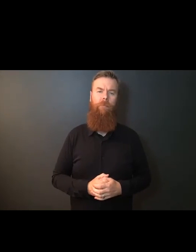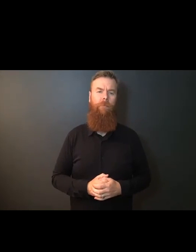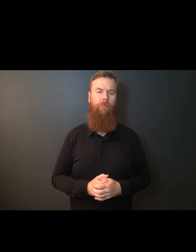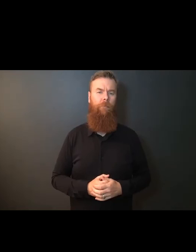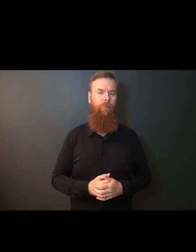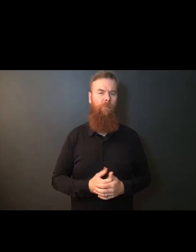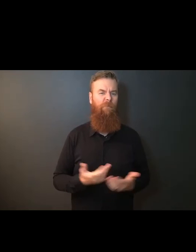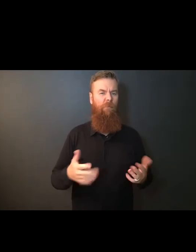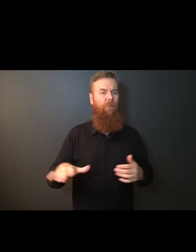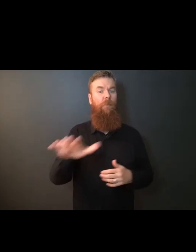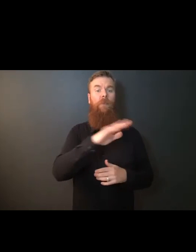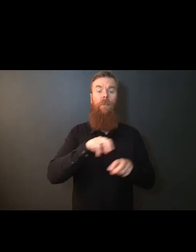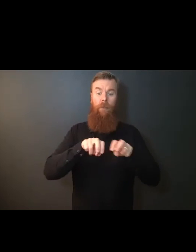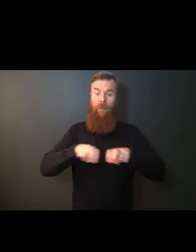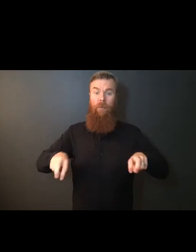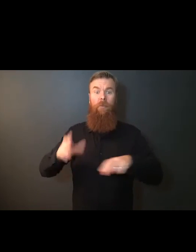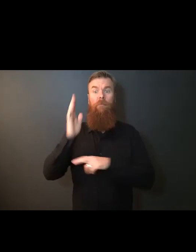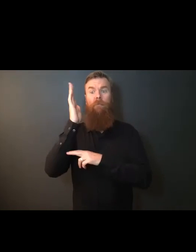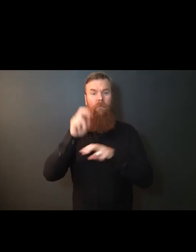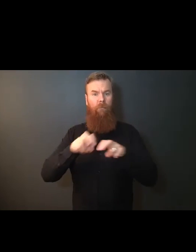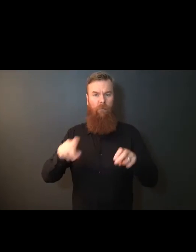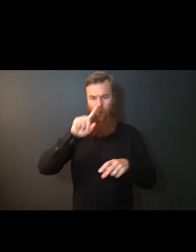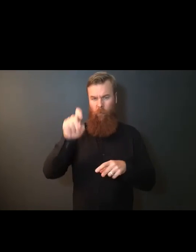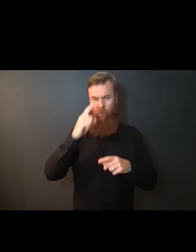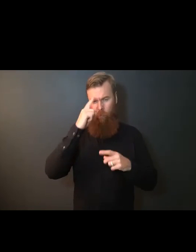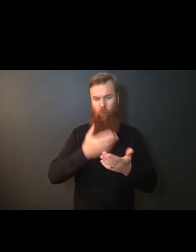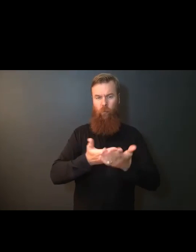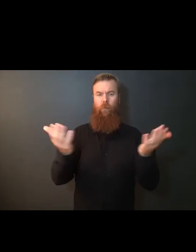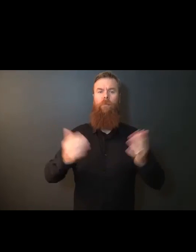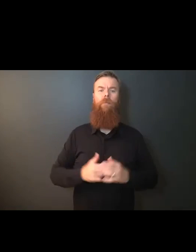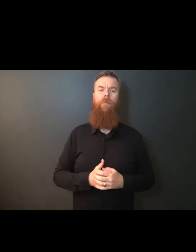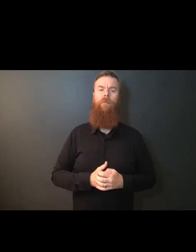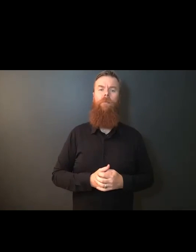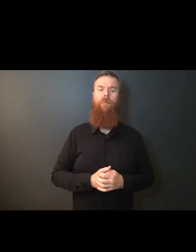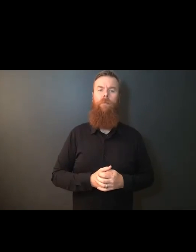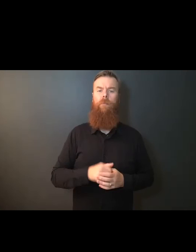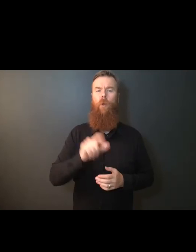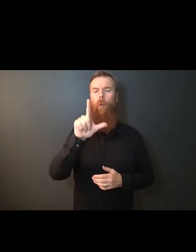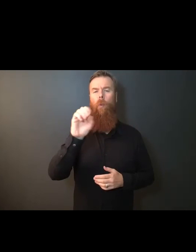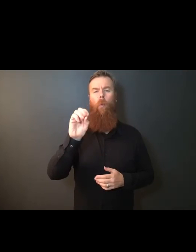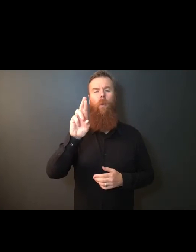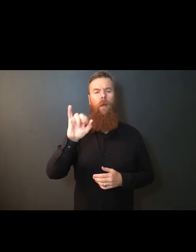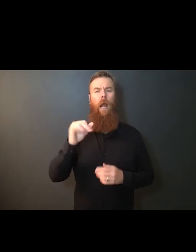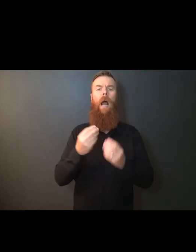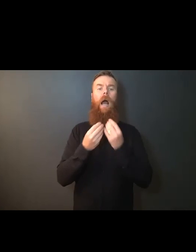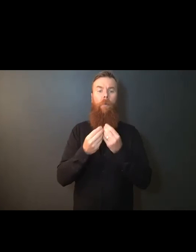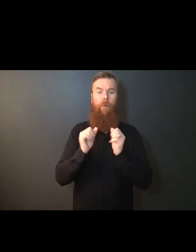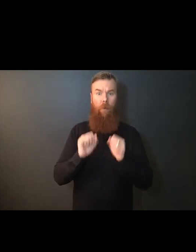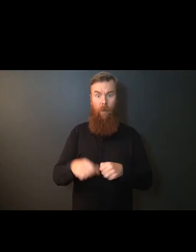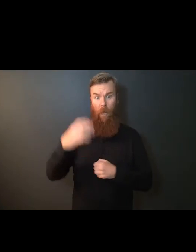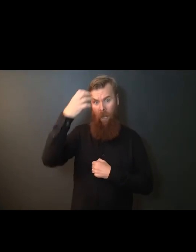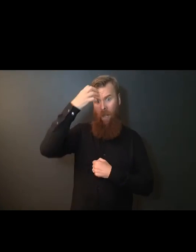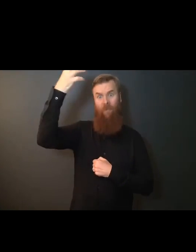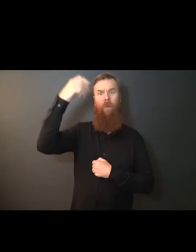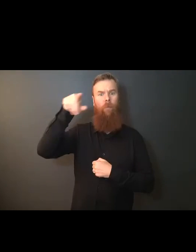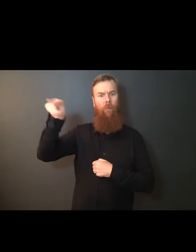like to answer. From Laurie Wells. How can governments best reach out to youth with disabilities and hear their opinions